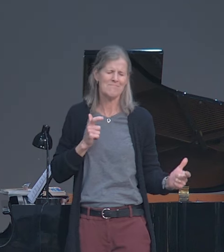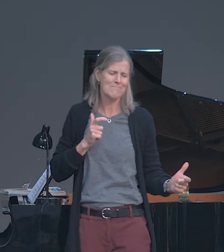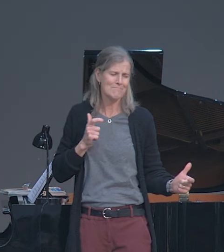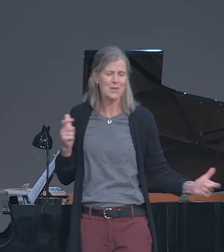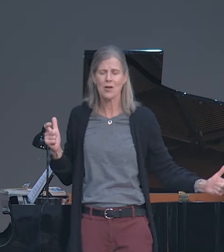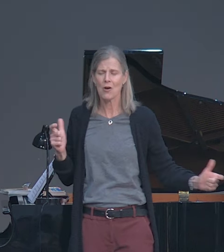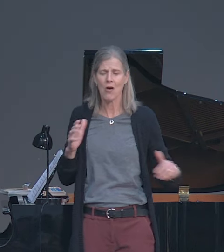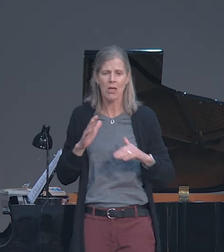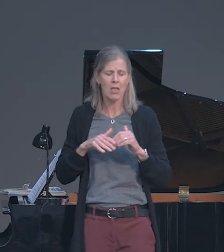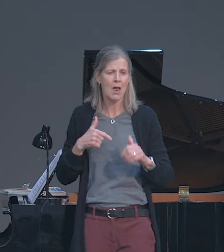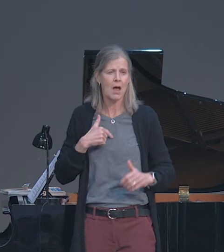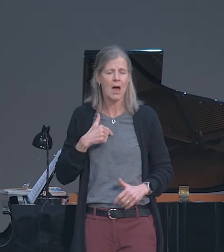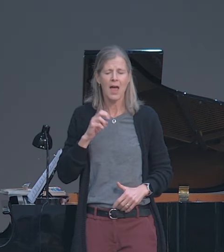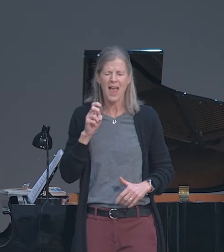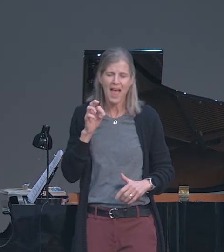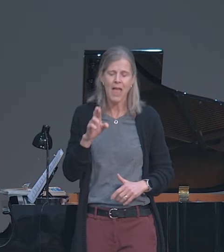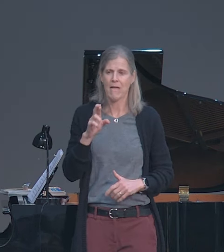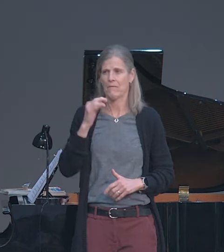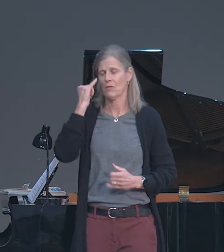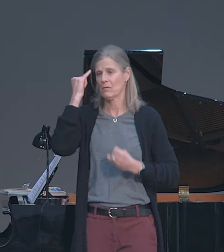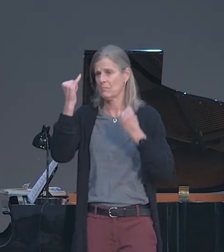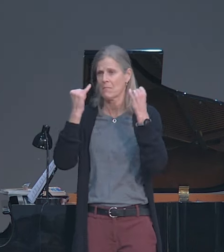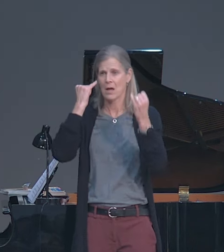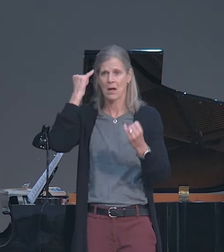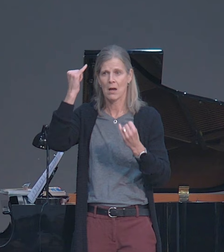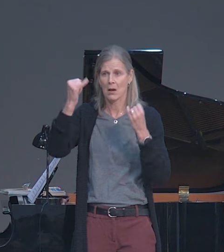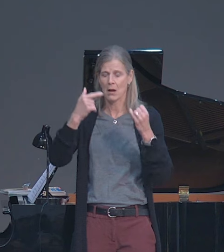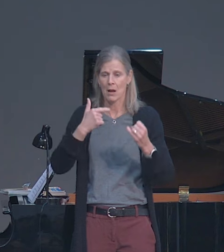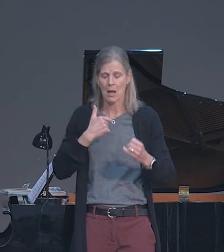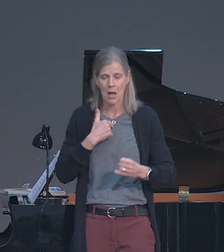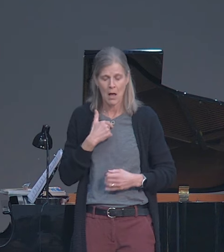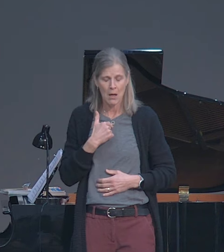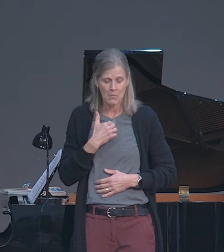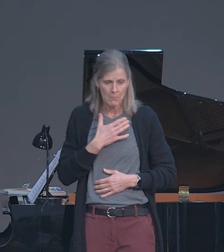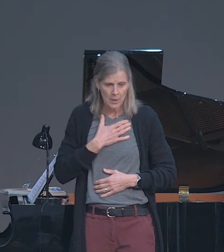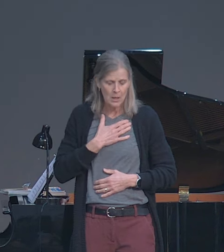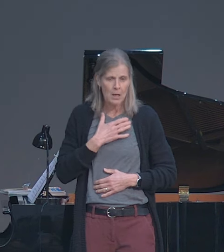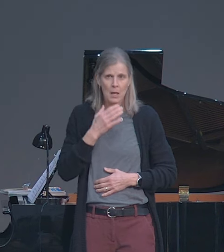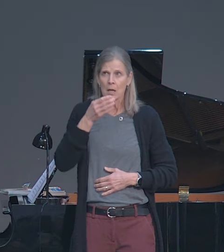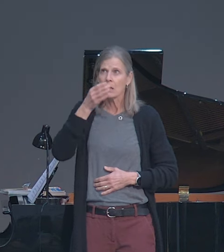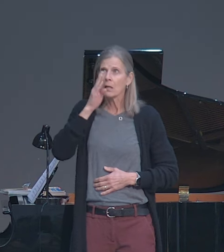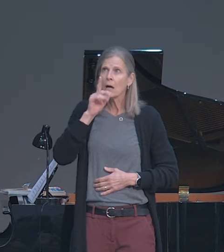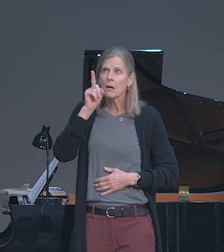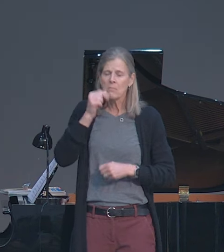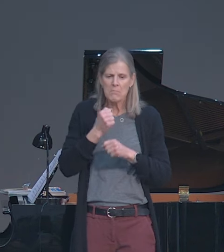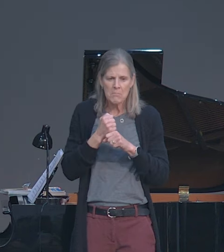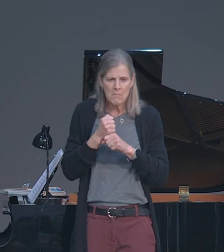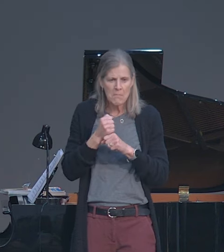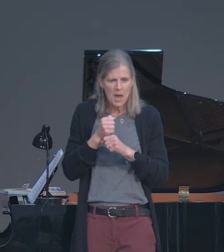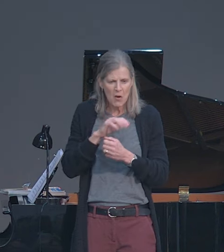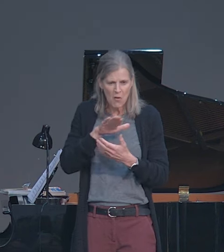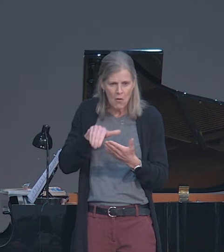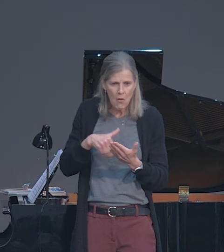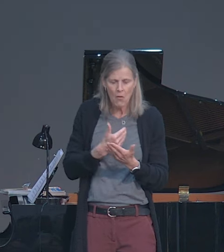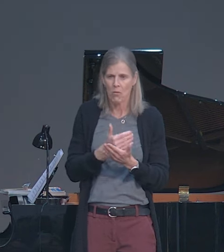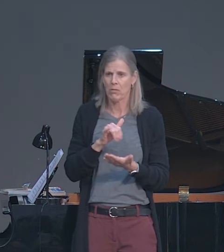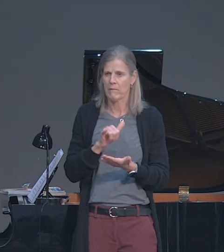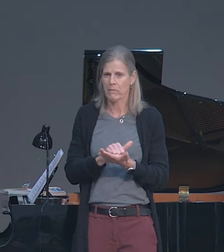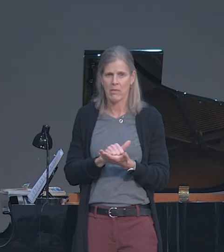I ever imagined. And I thought, my God made all of